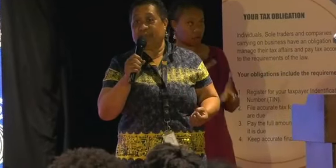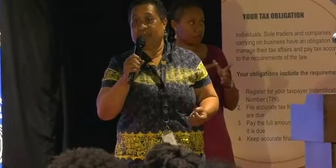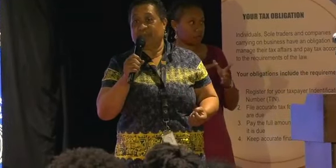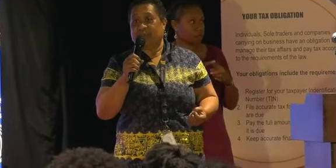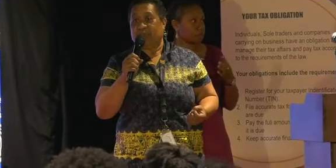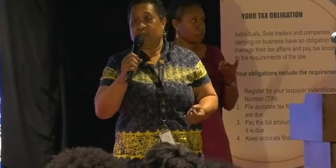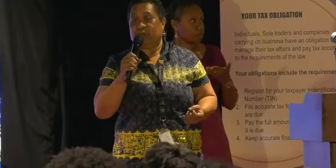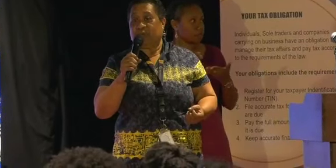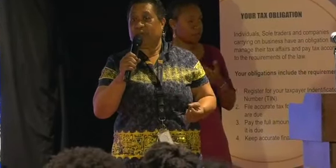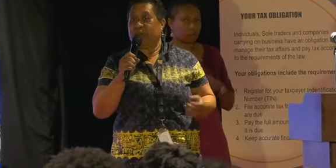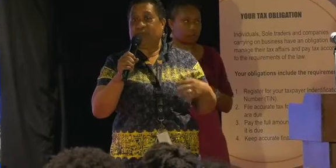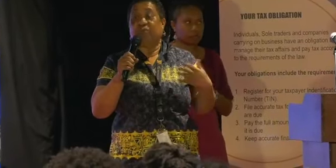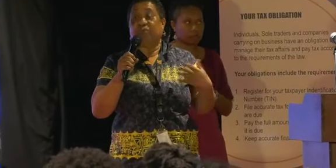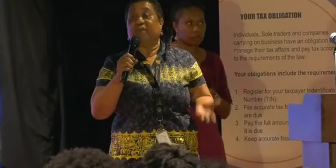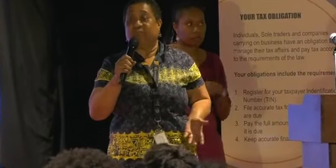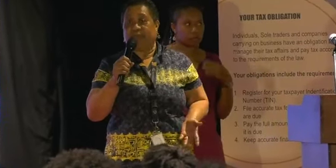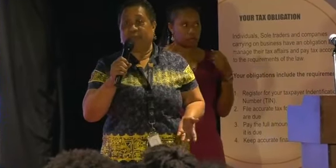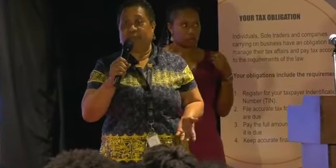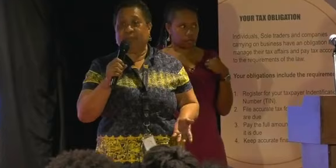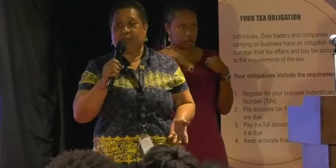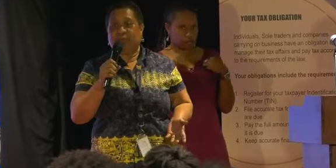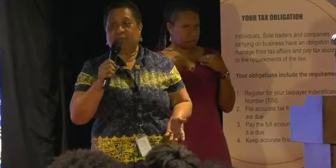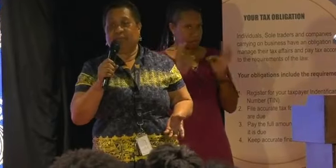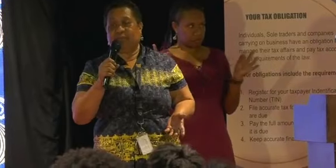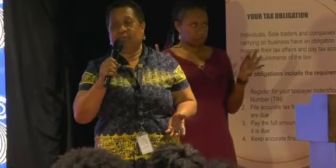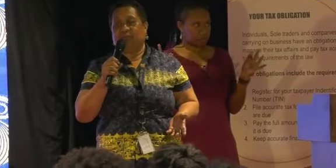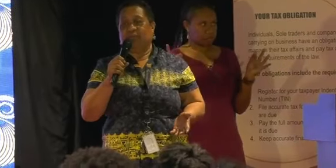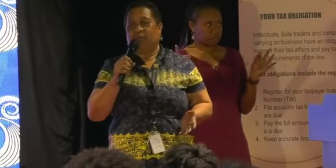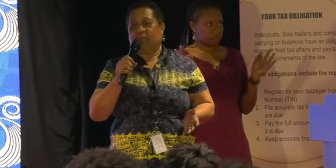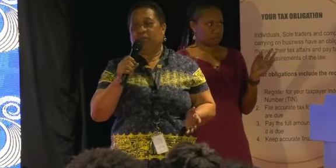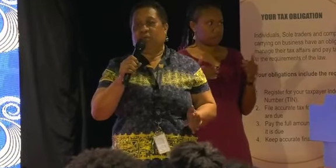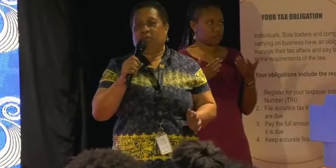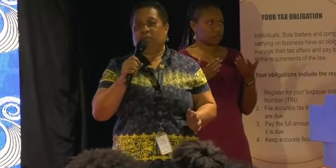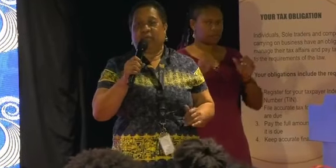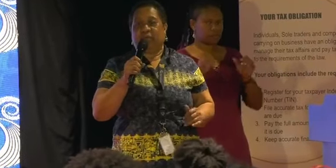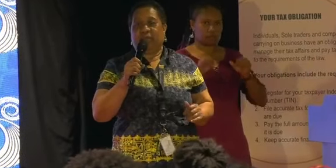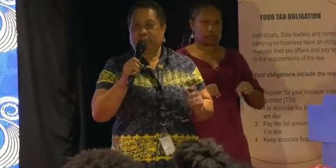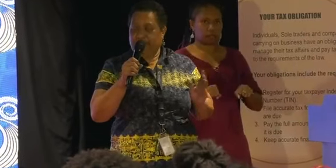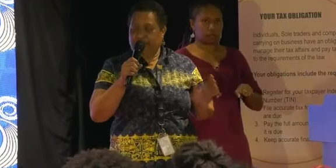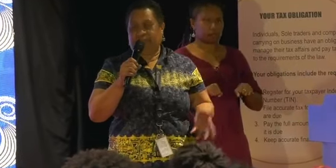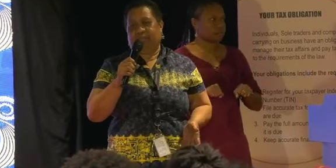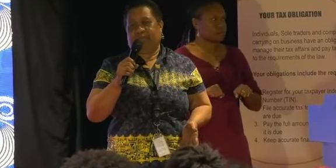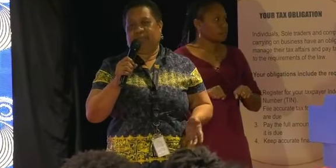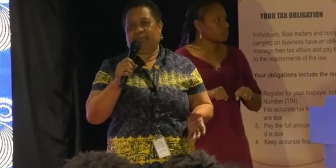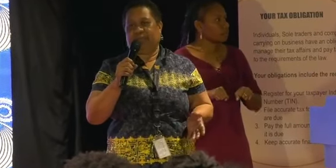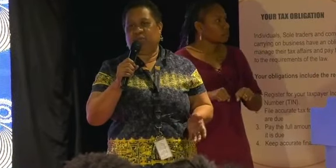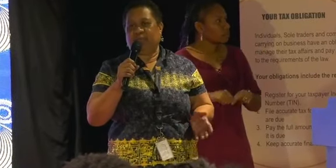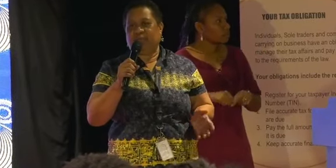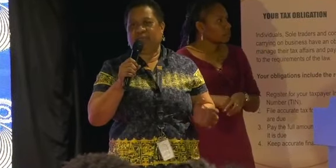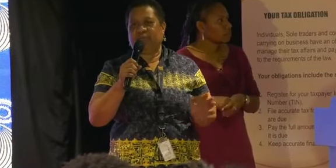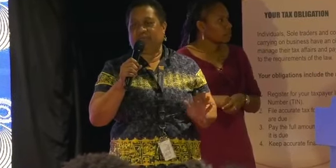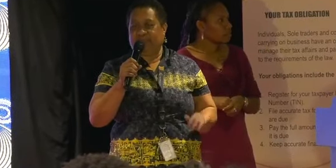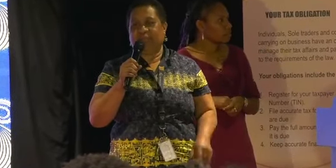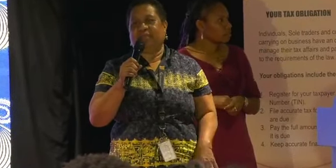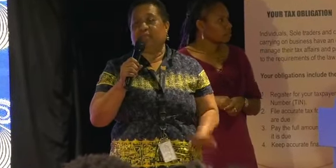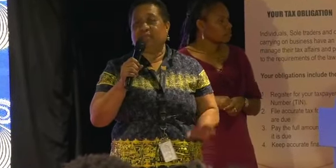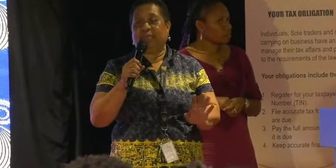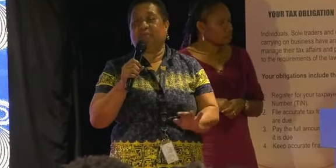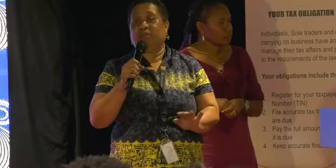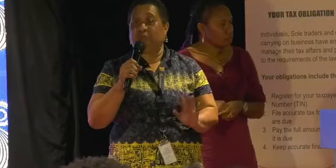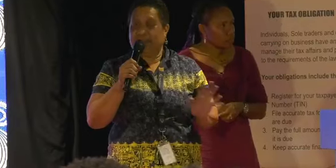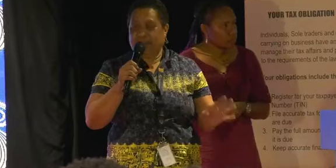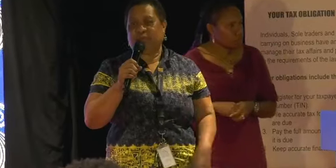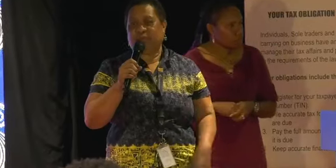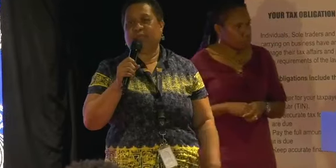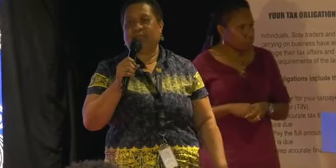contract. Okay, and now you give up, Lodisla. Okay, that situation is faced not